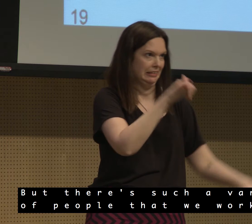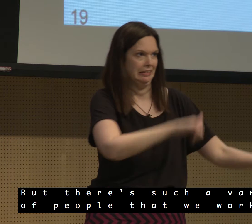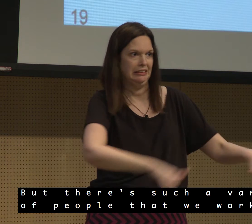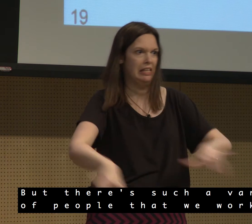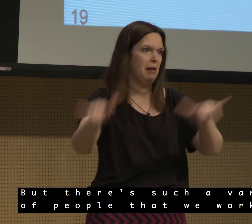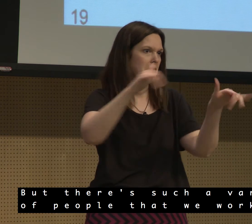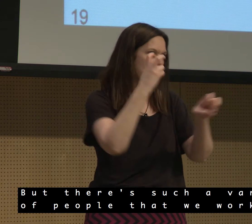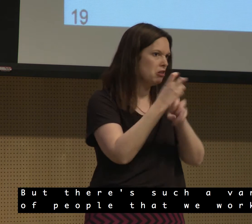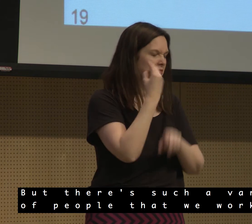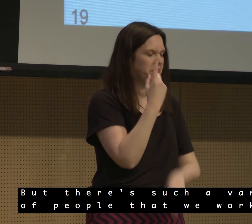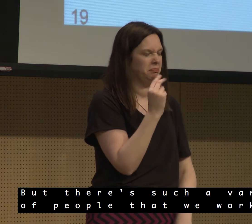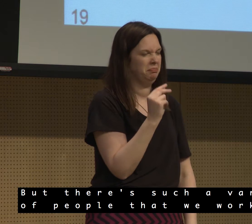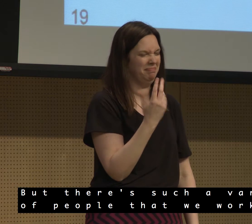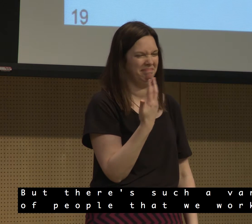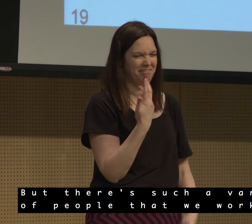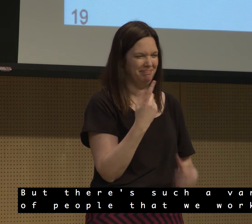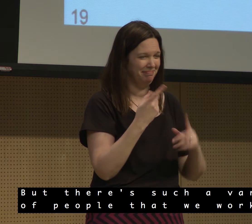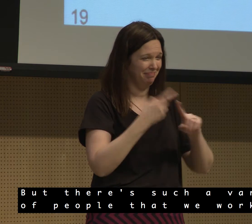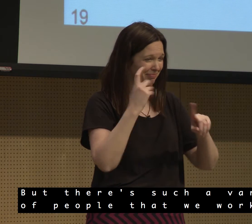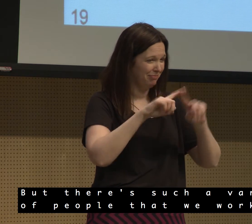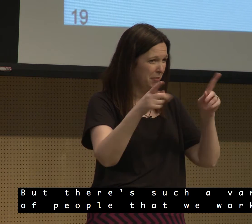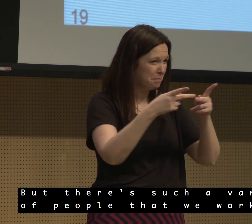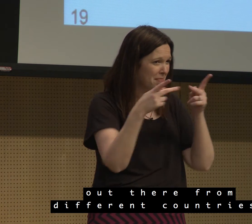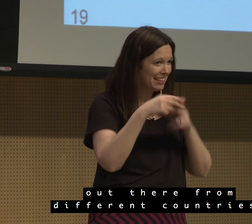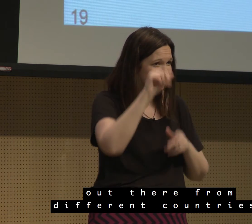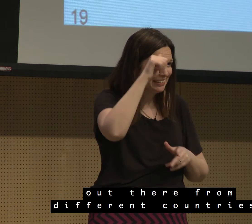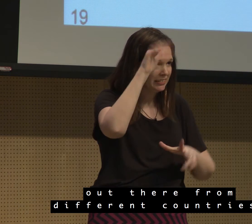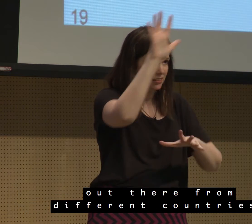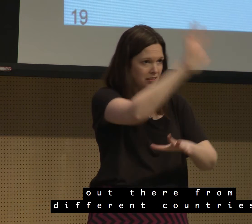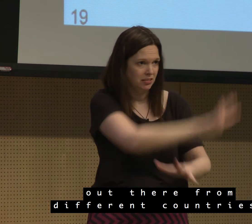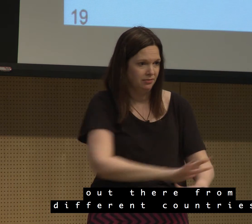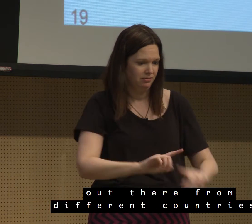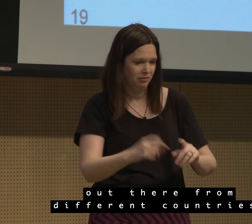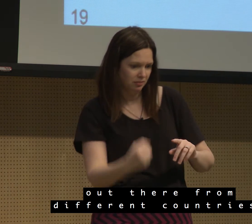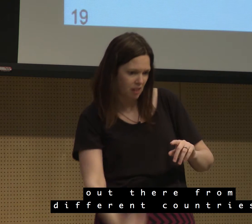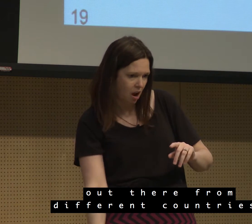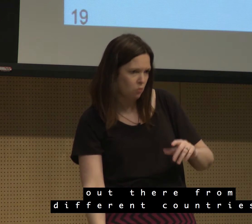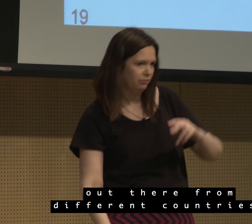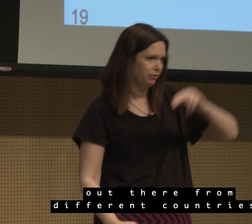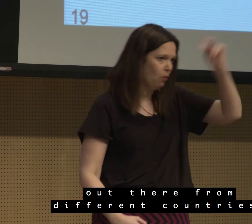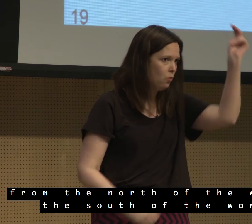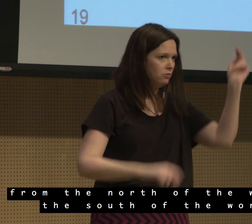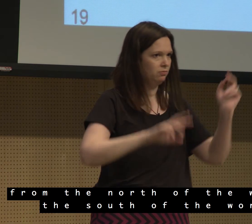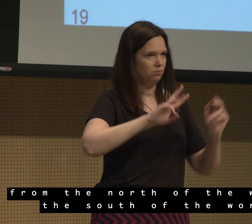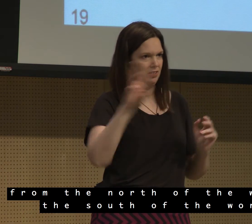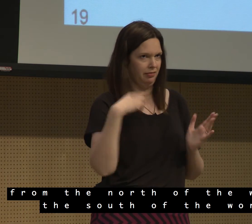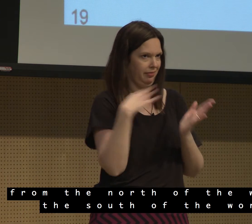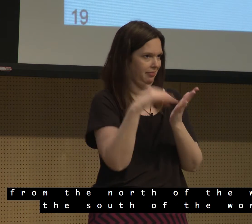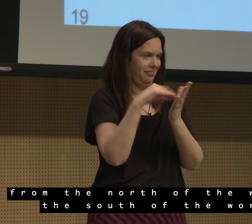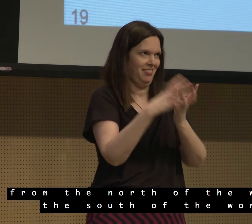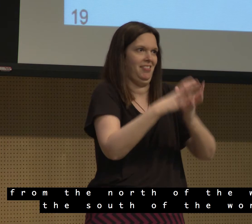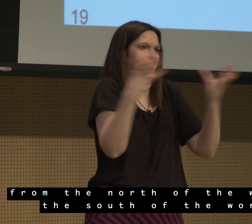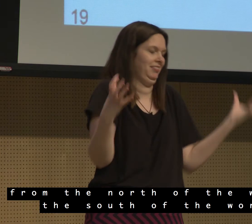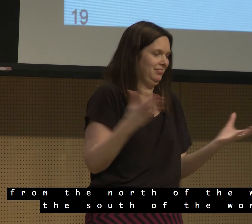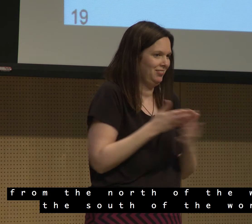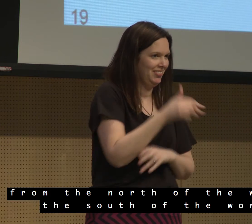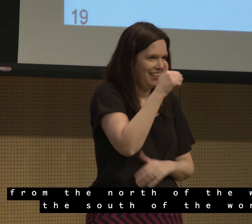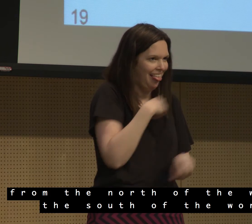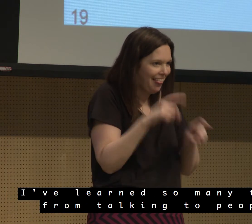But there's such a variety of people that we work with out there from different countries, from the north of the world, the south of the world.